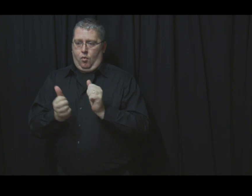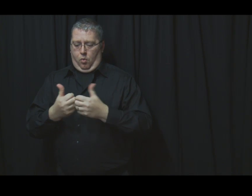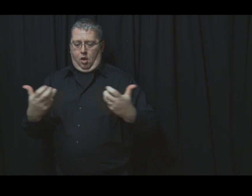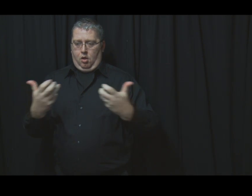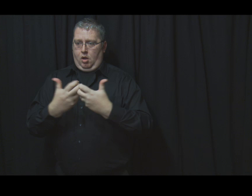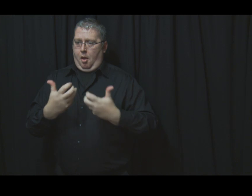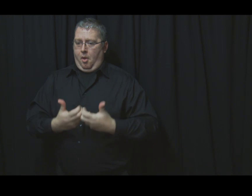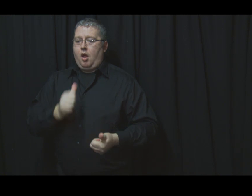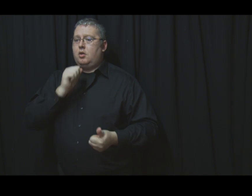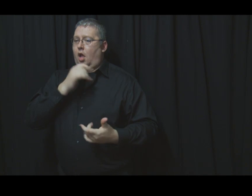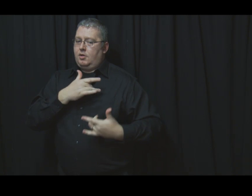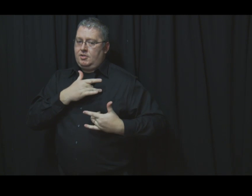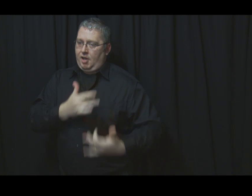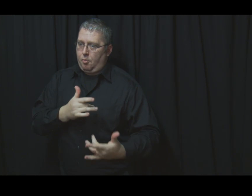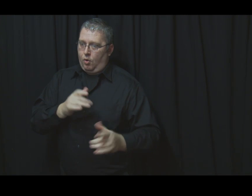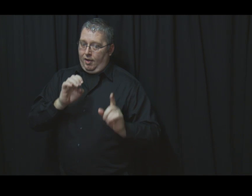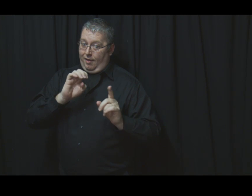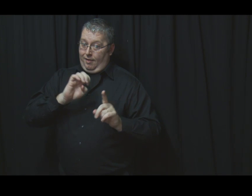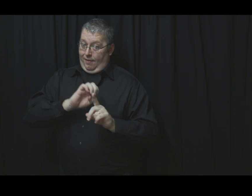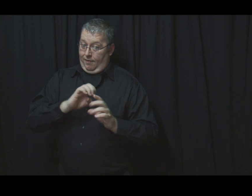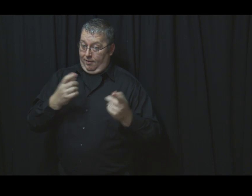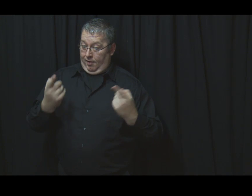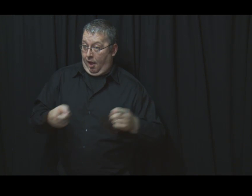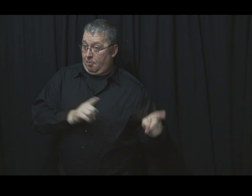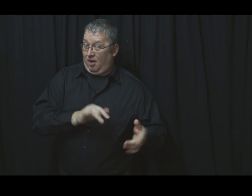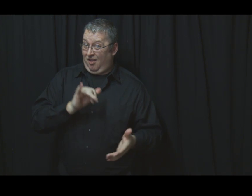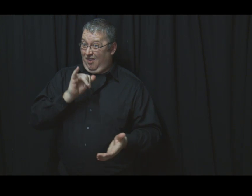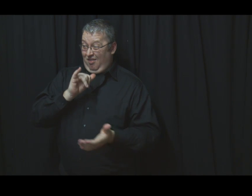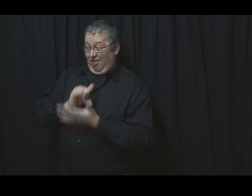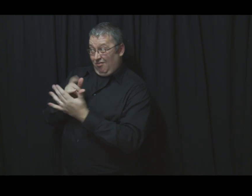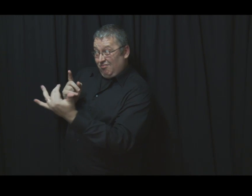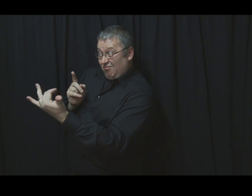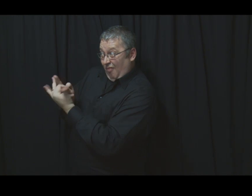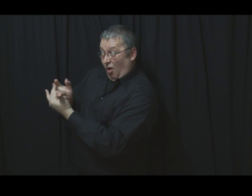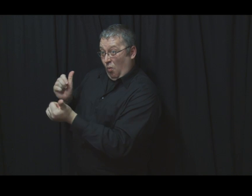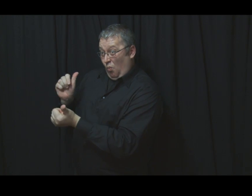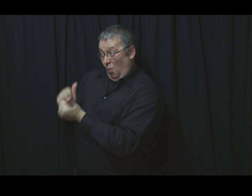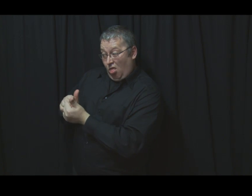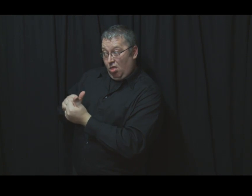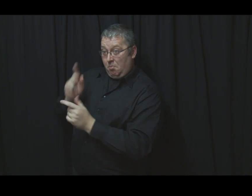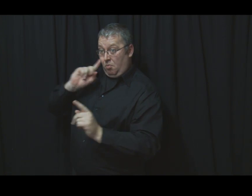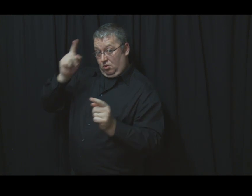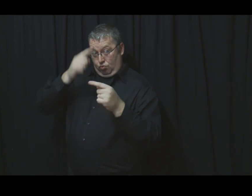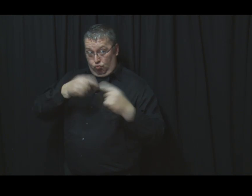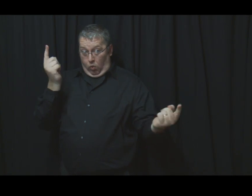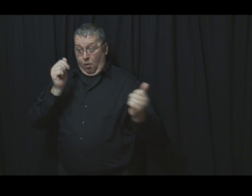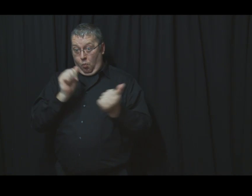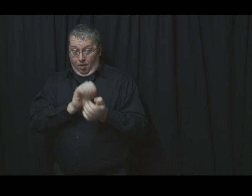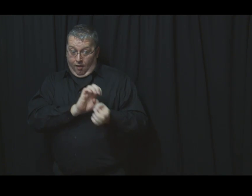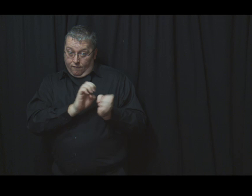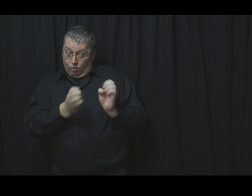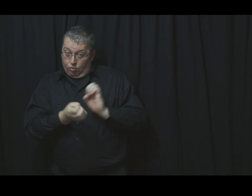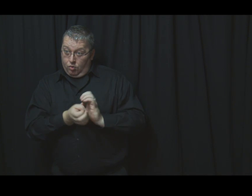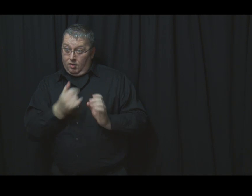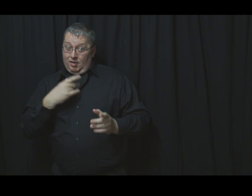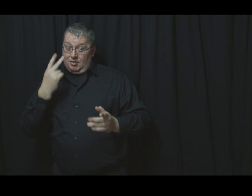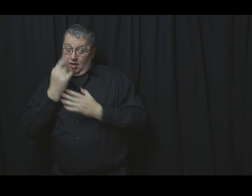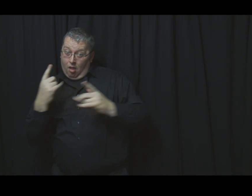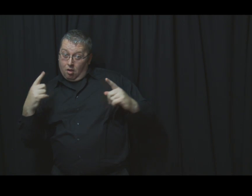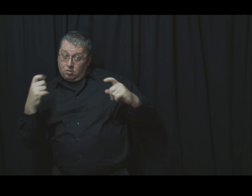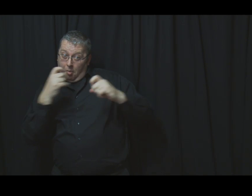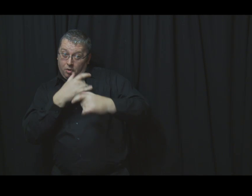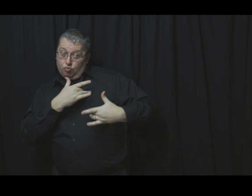unlikely events. But is it a poke in the eye for anti-evolutionists? Is it really seeing complex traits